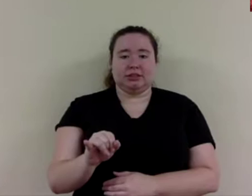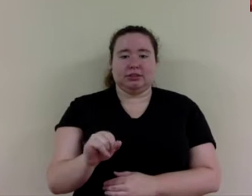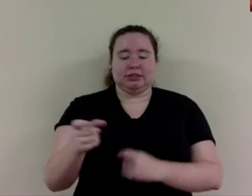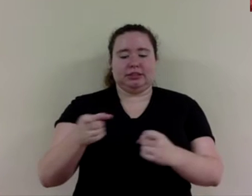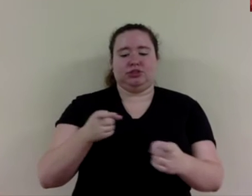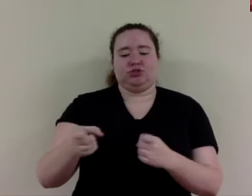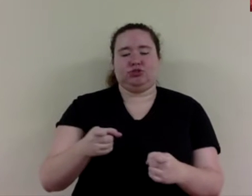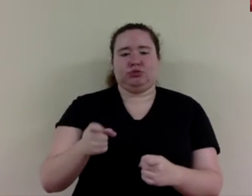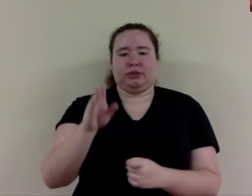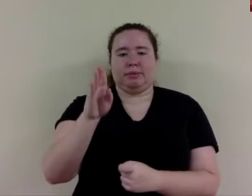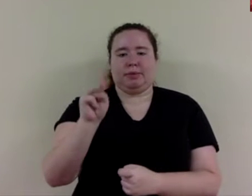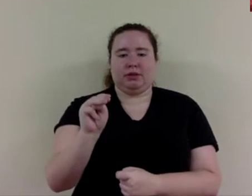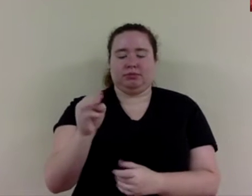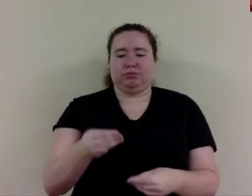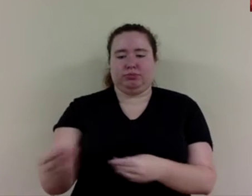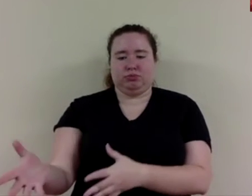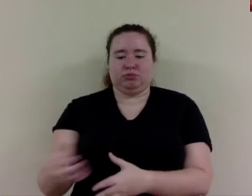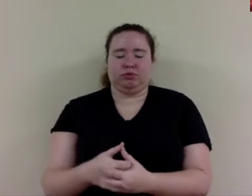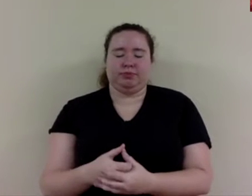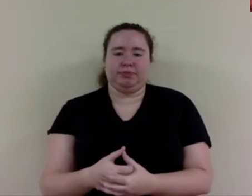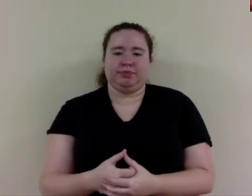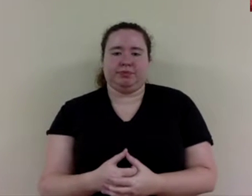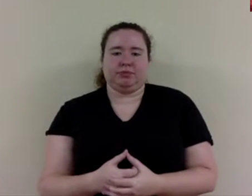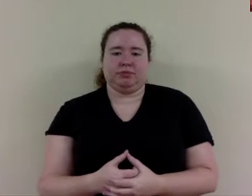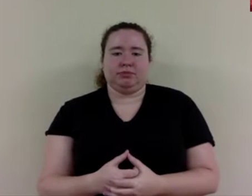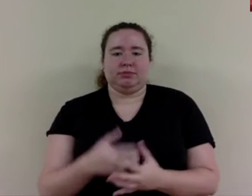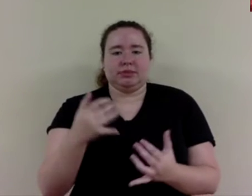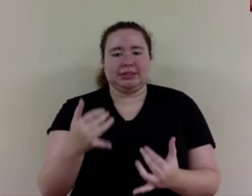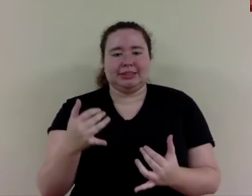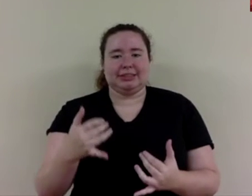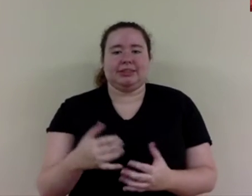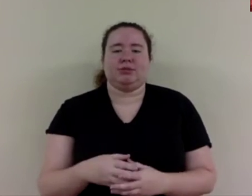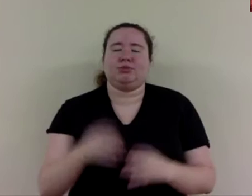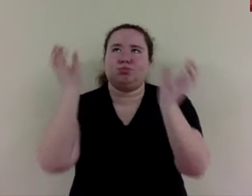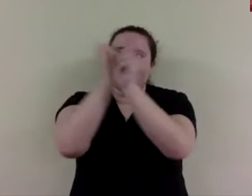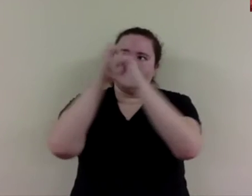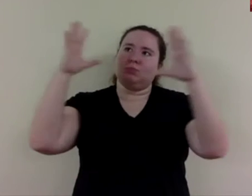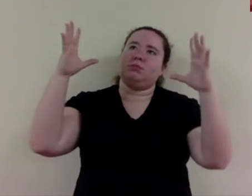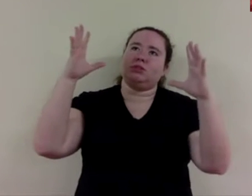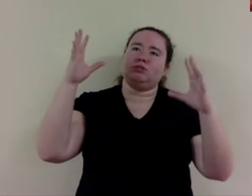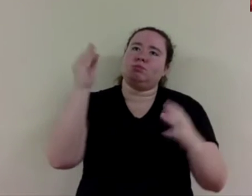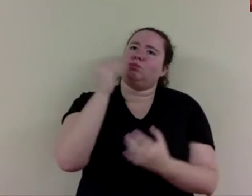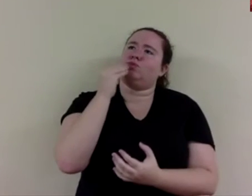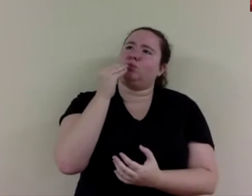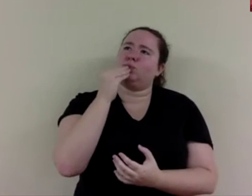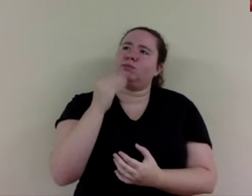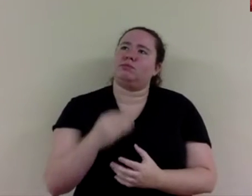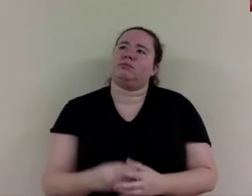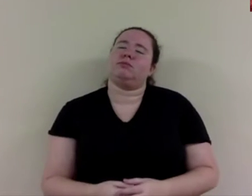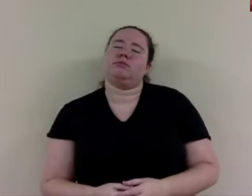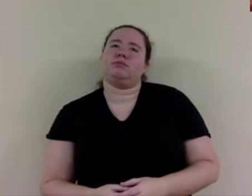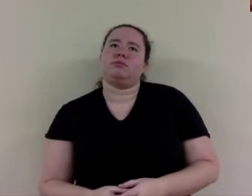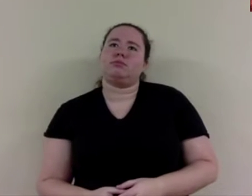the removal of feces from the body. What we're going to do today is pretend we're a chicken sandwich or a cheeseburger or curried